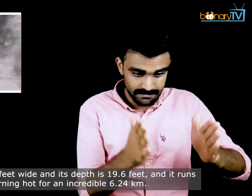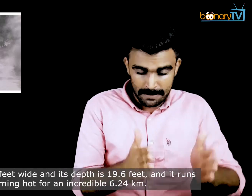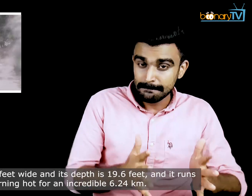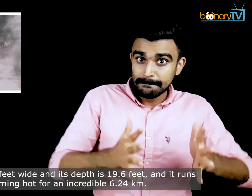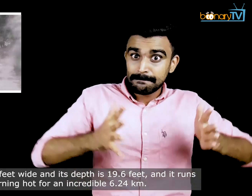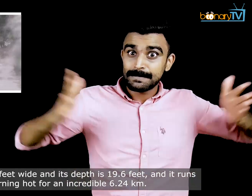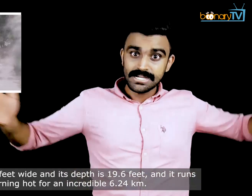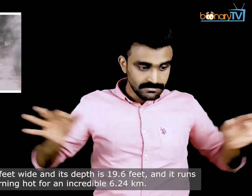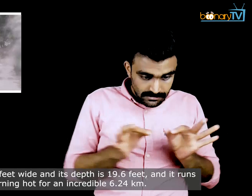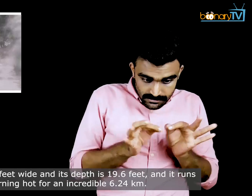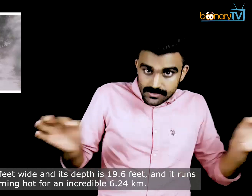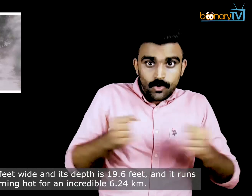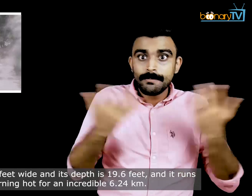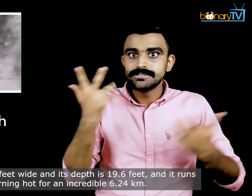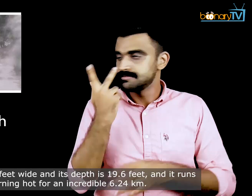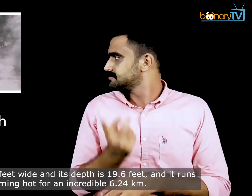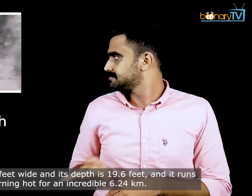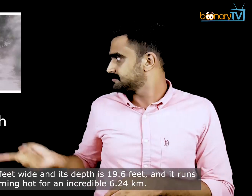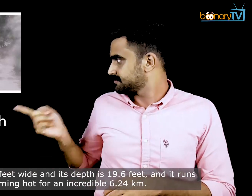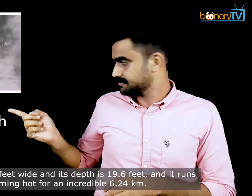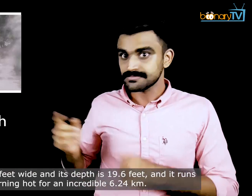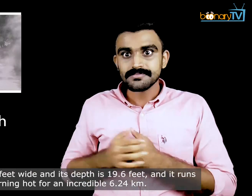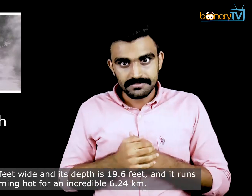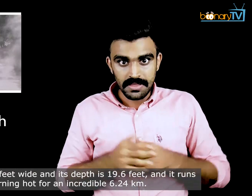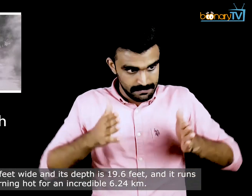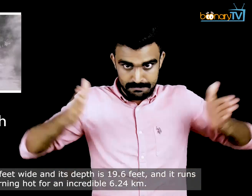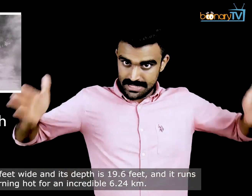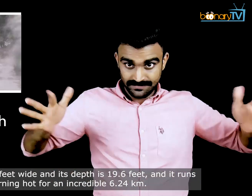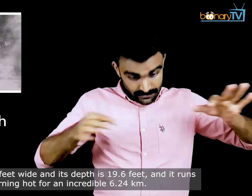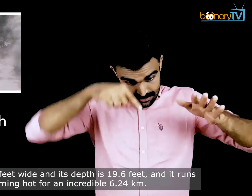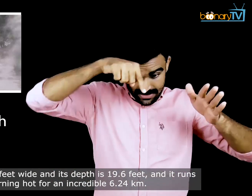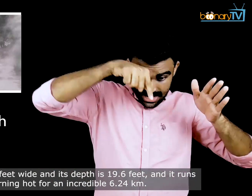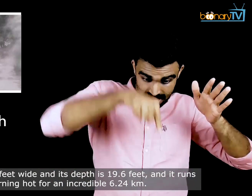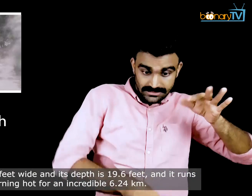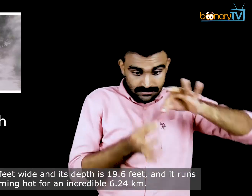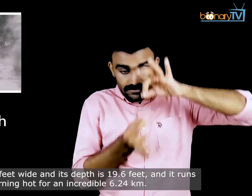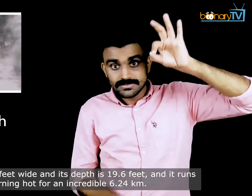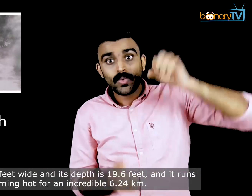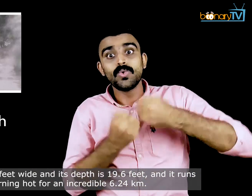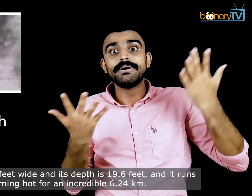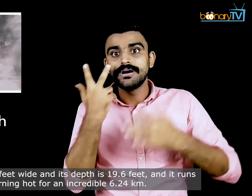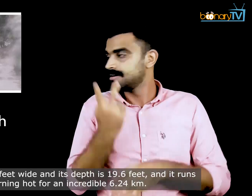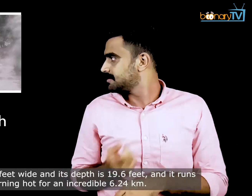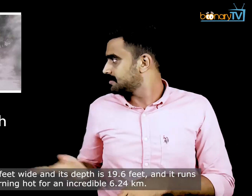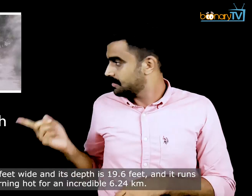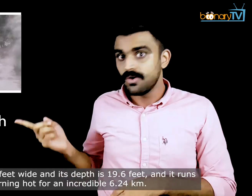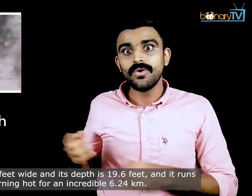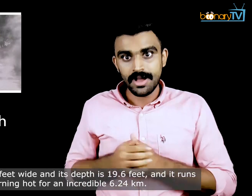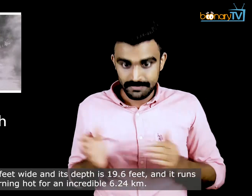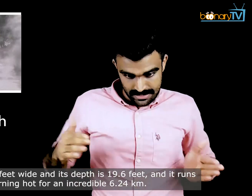It is up to 82 feet wide and its depth is 19.6 feet